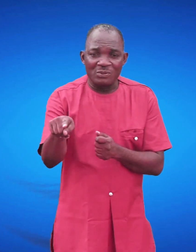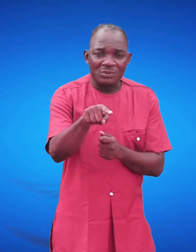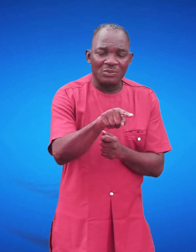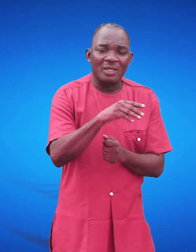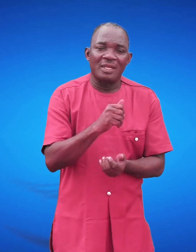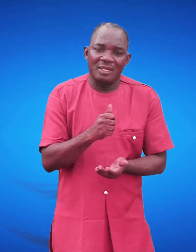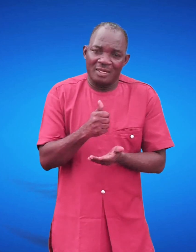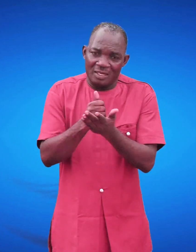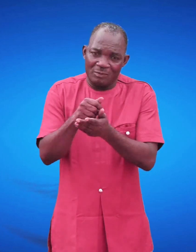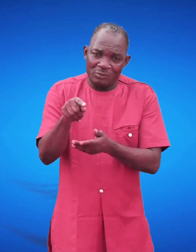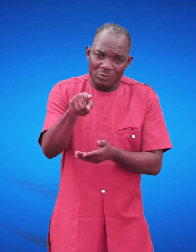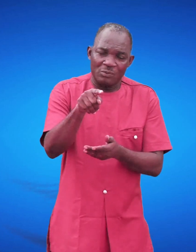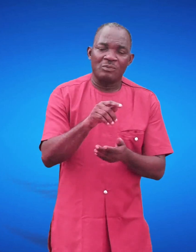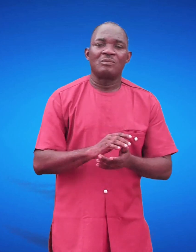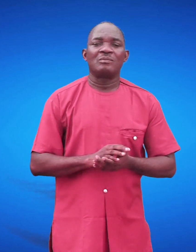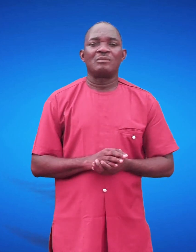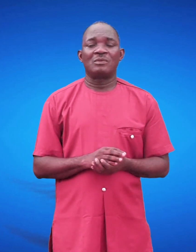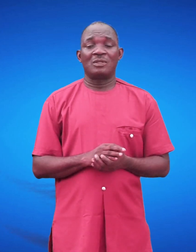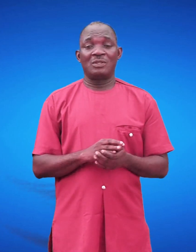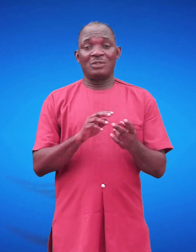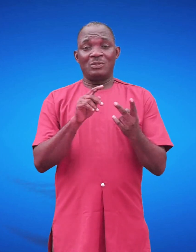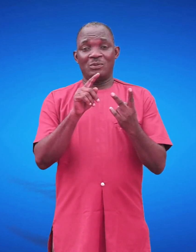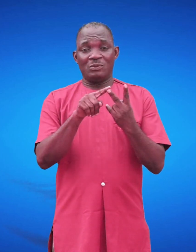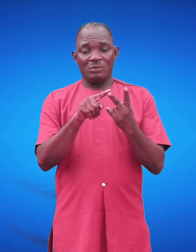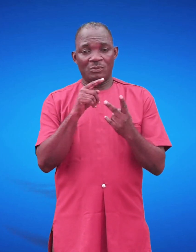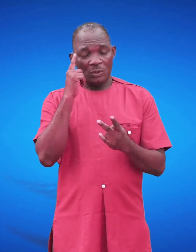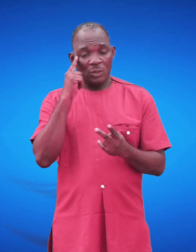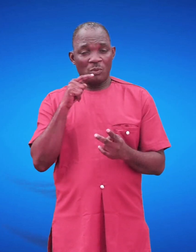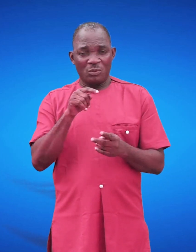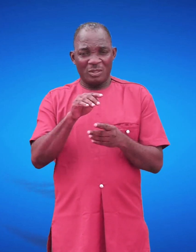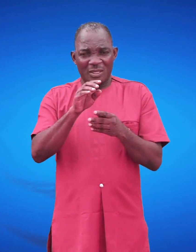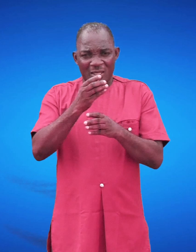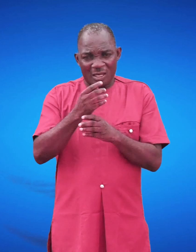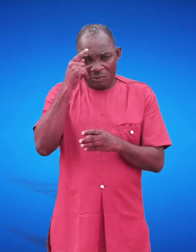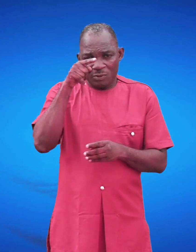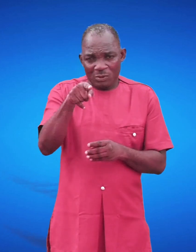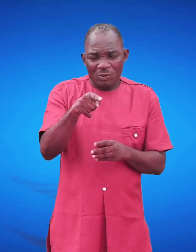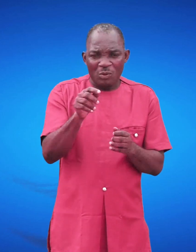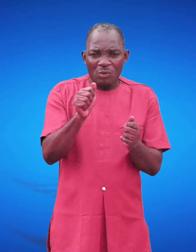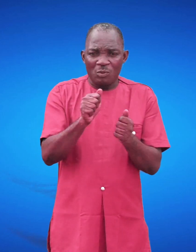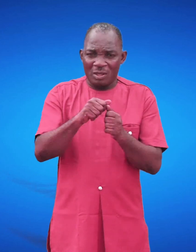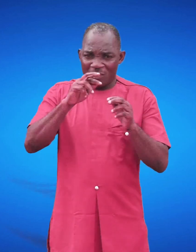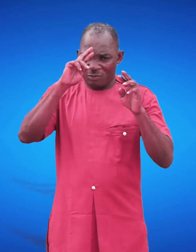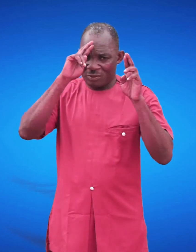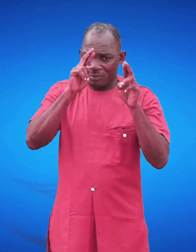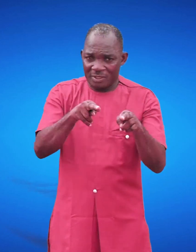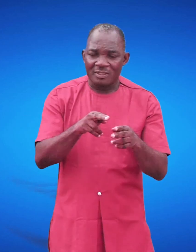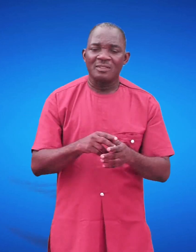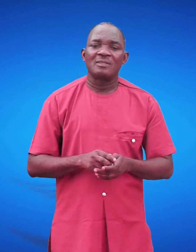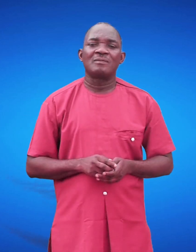helpful. 2. Treat you with respect.